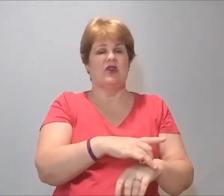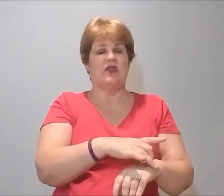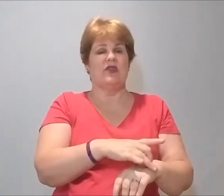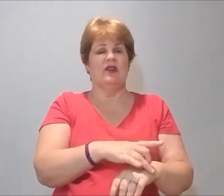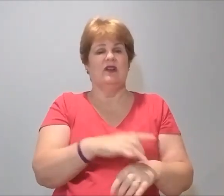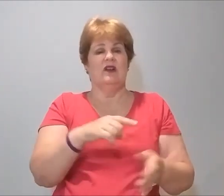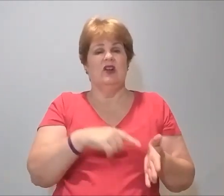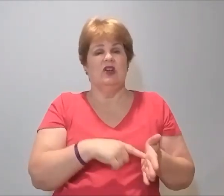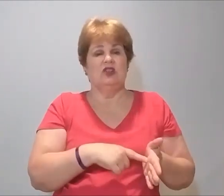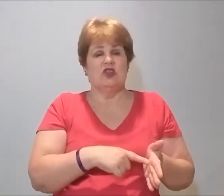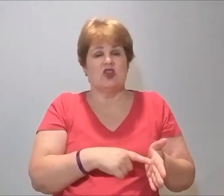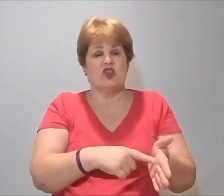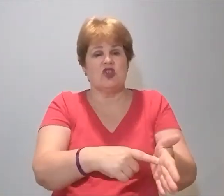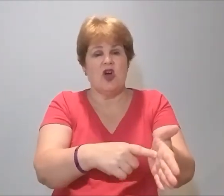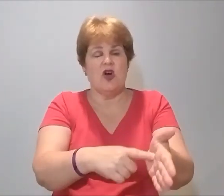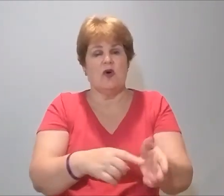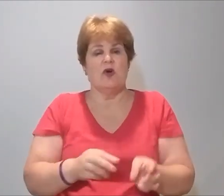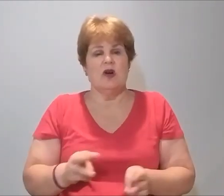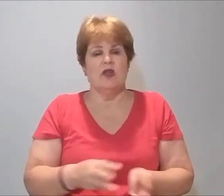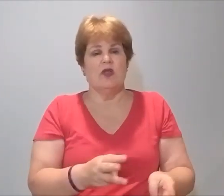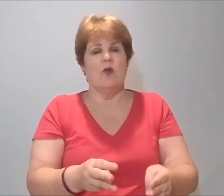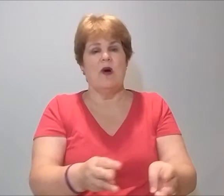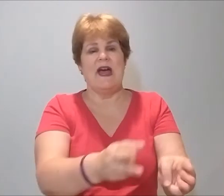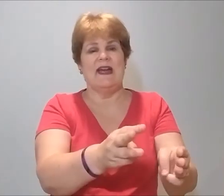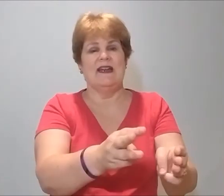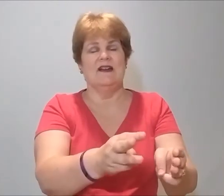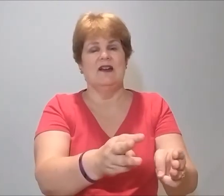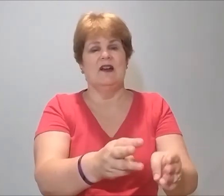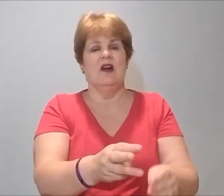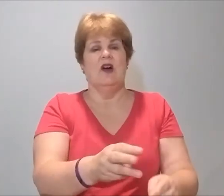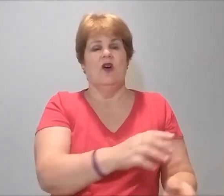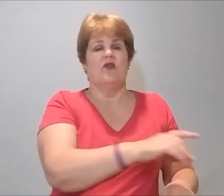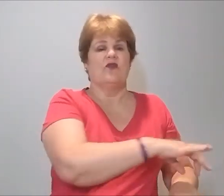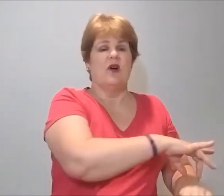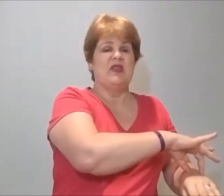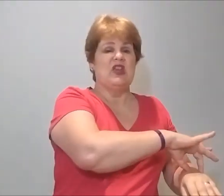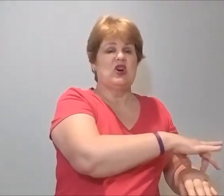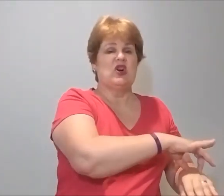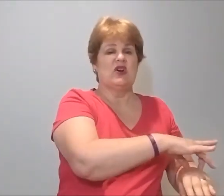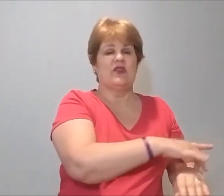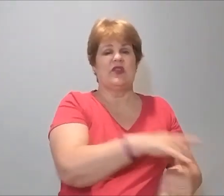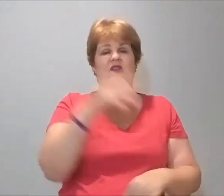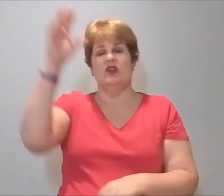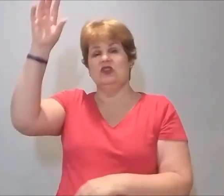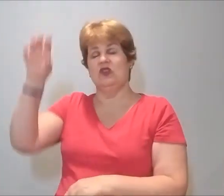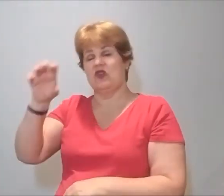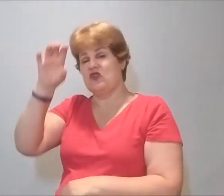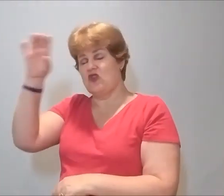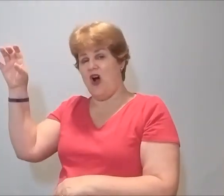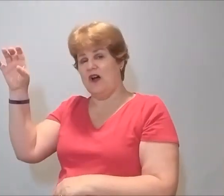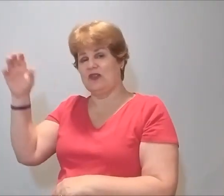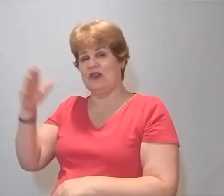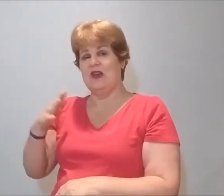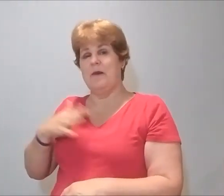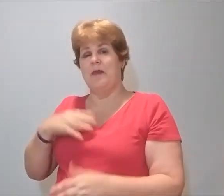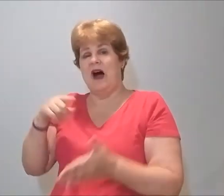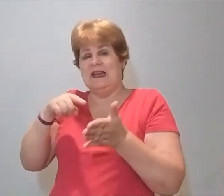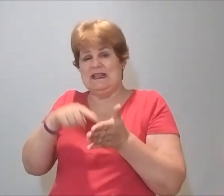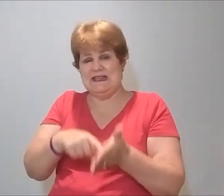earth to show the way. From the earth to the cross, my